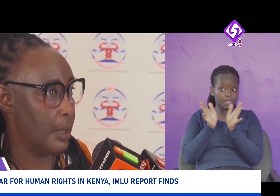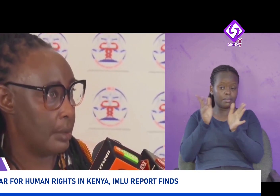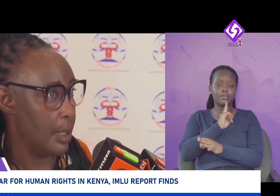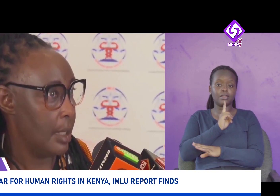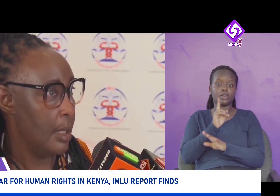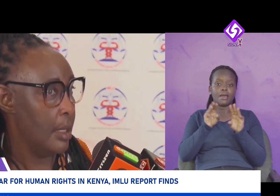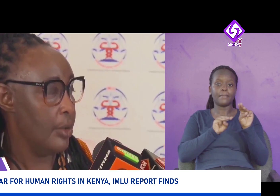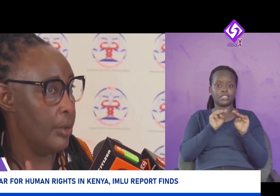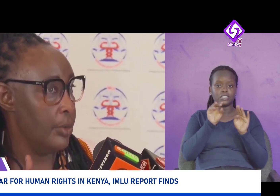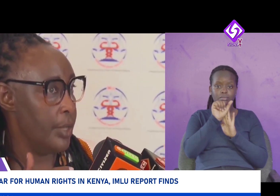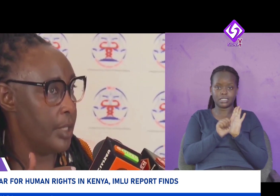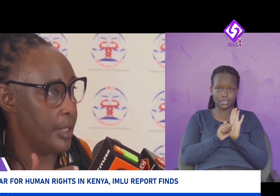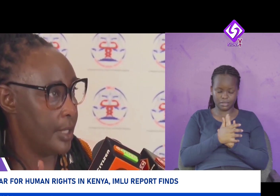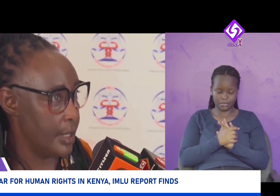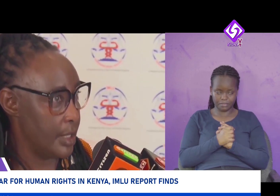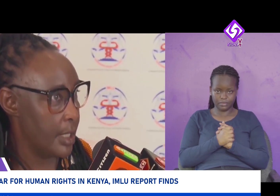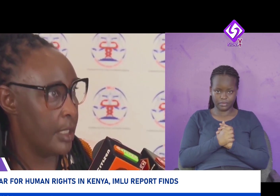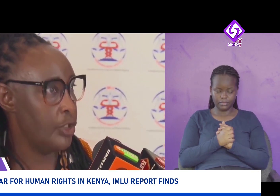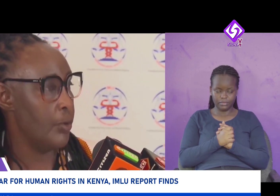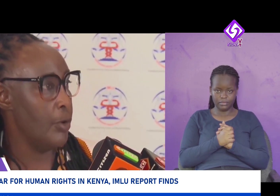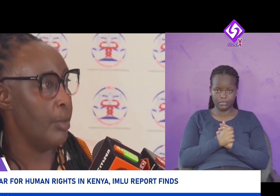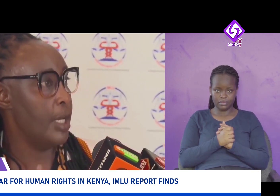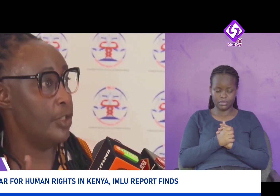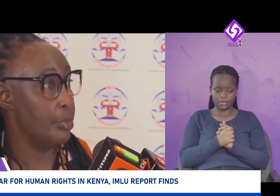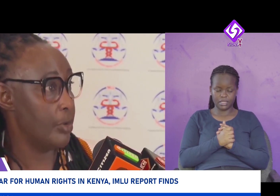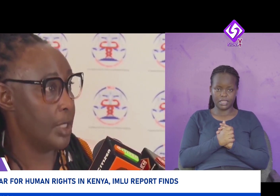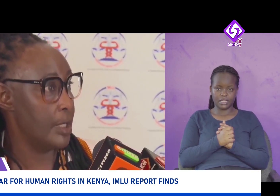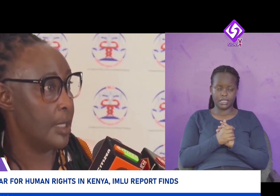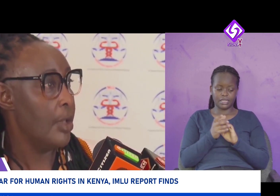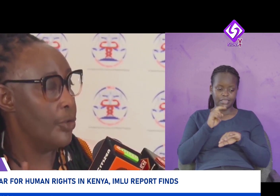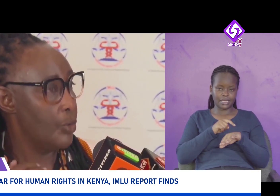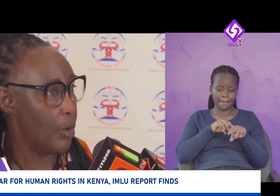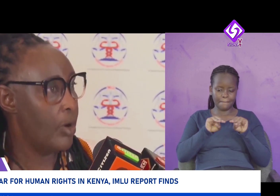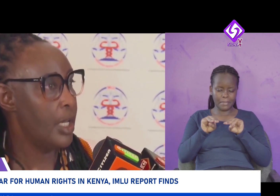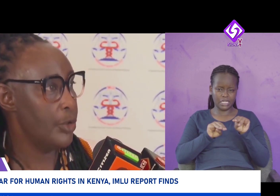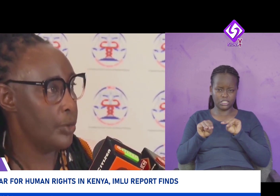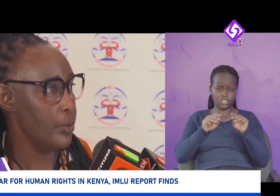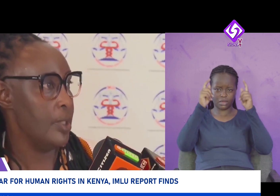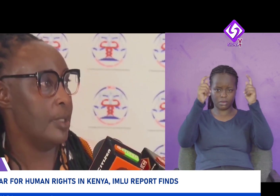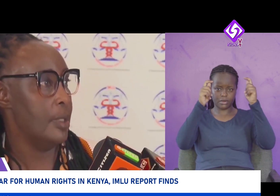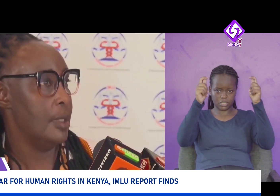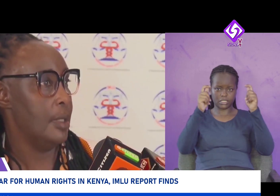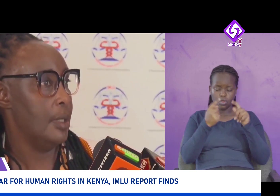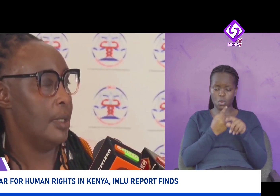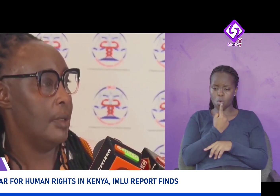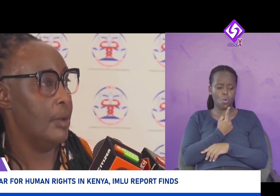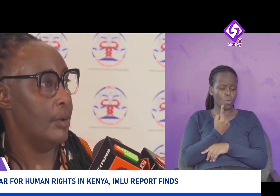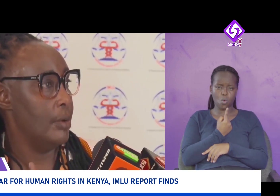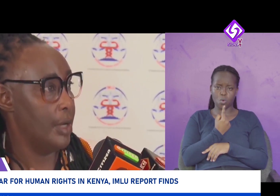Act. The de-escalation when you're managing protests, you only use